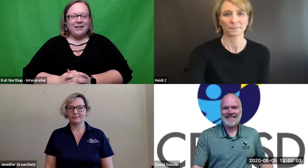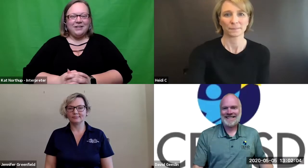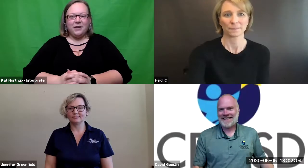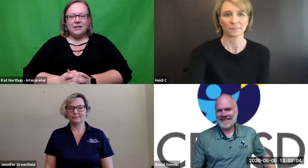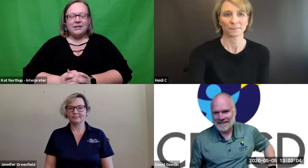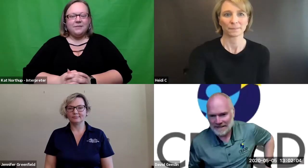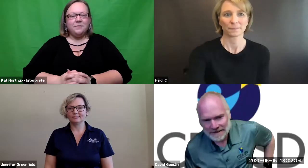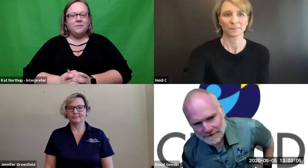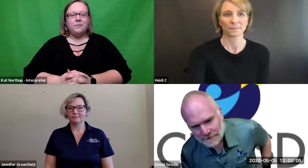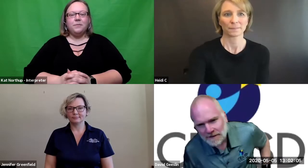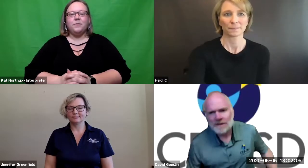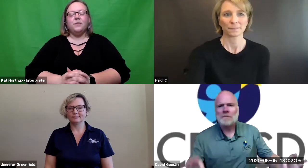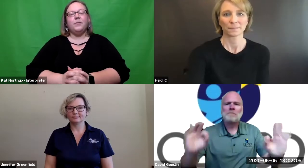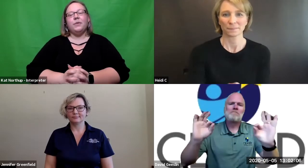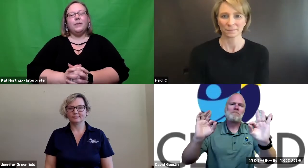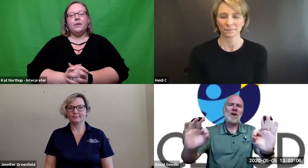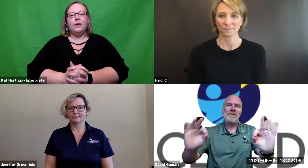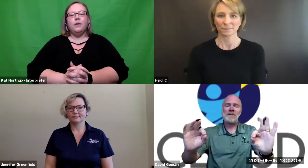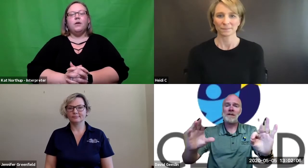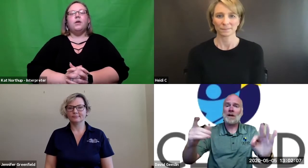All right, great.